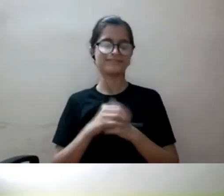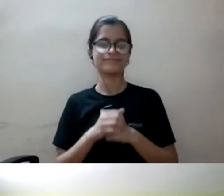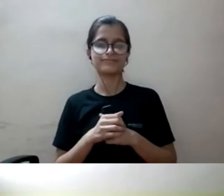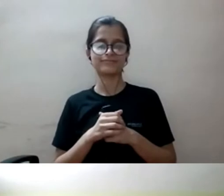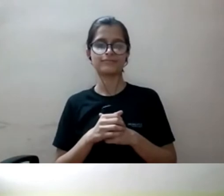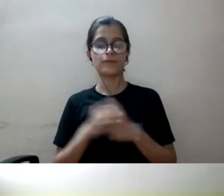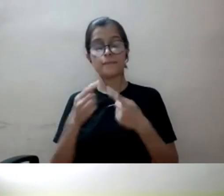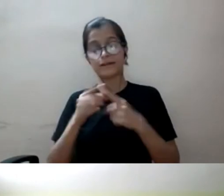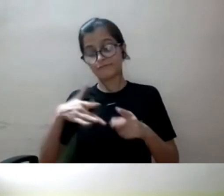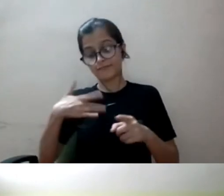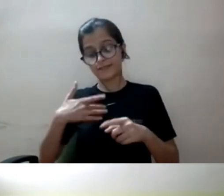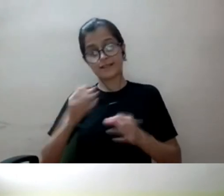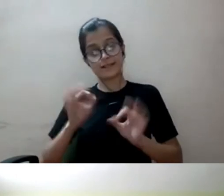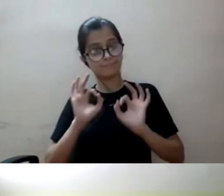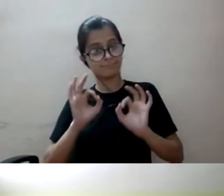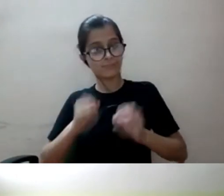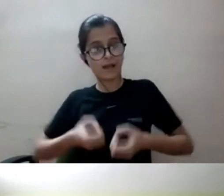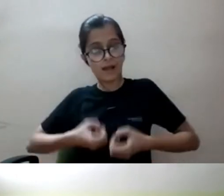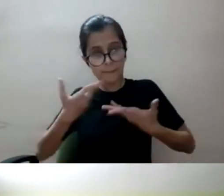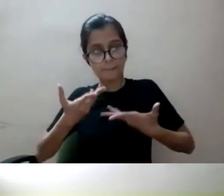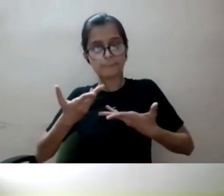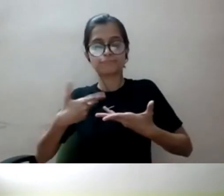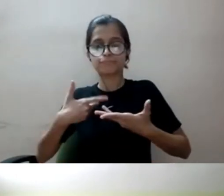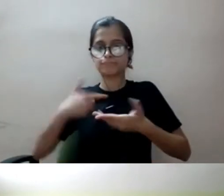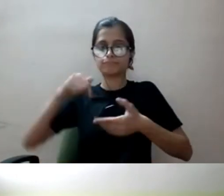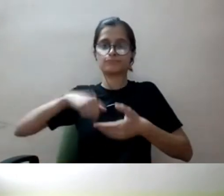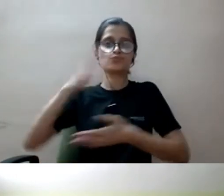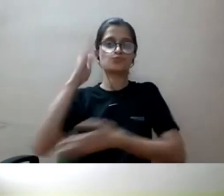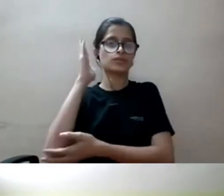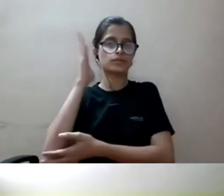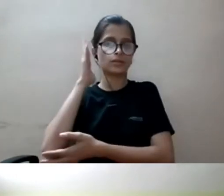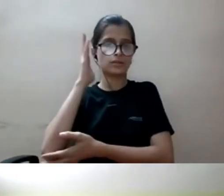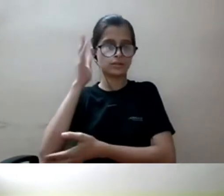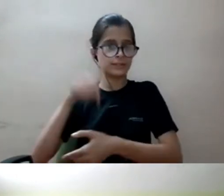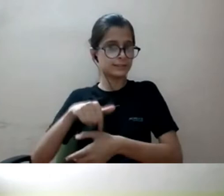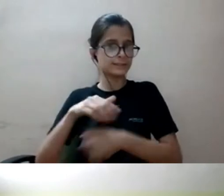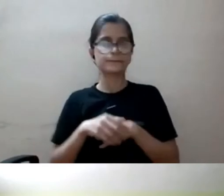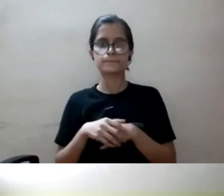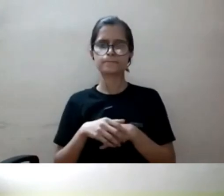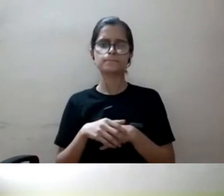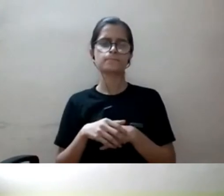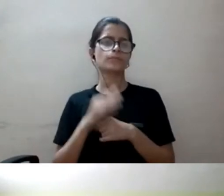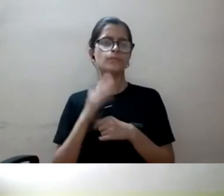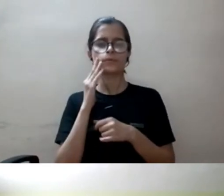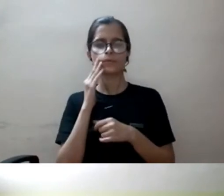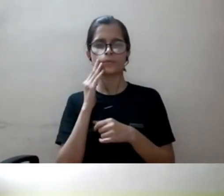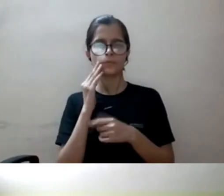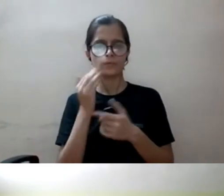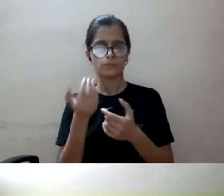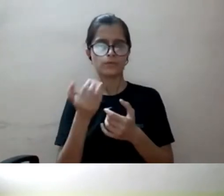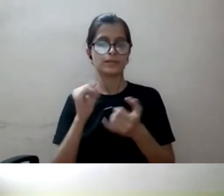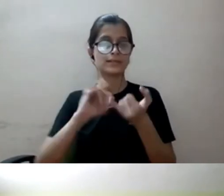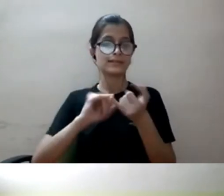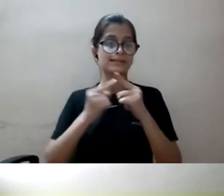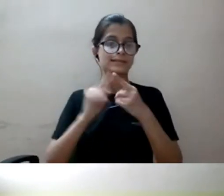It's a pleasure to be here. It's a pleasure to chair this session, especially because Stephen Kuusisto,